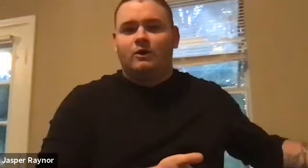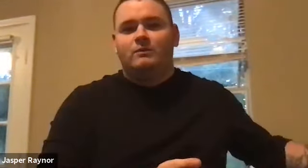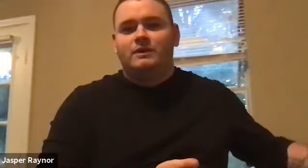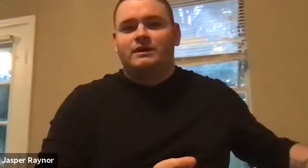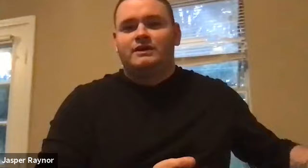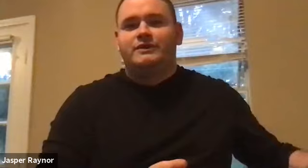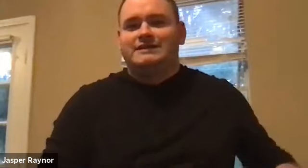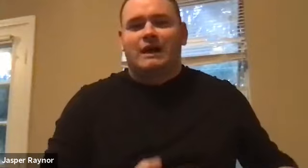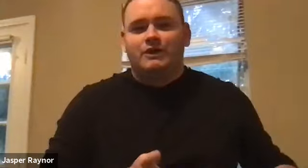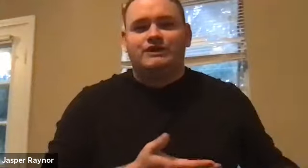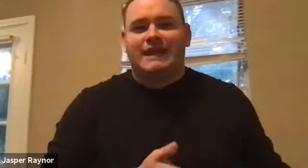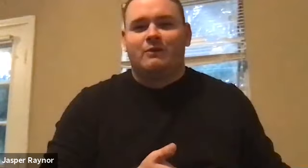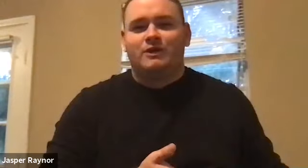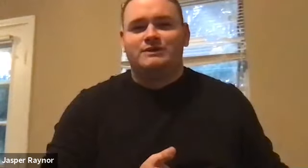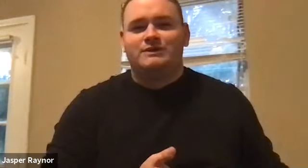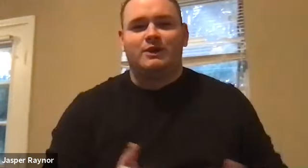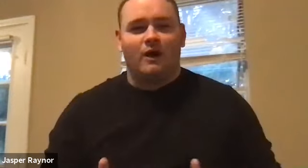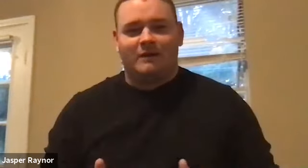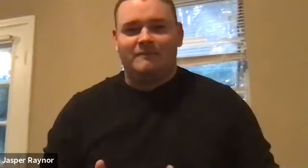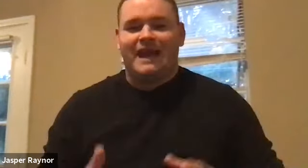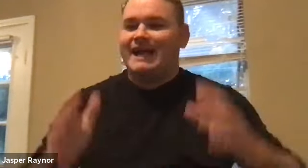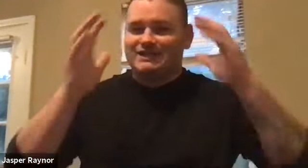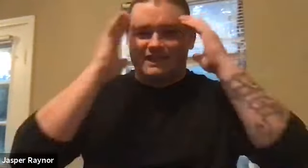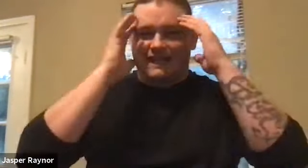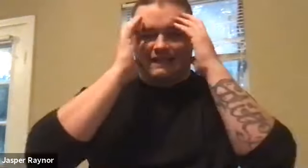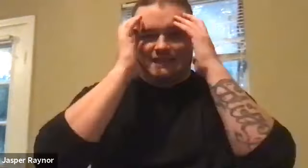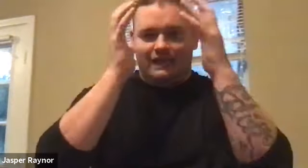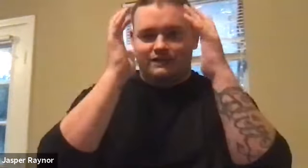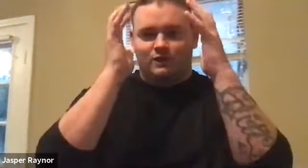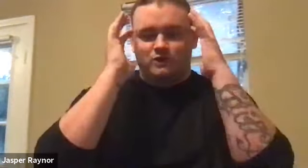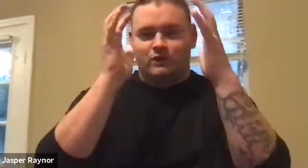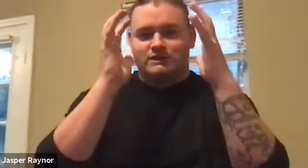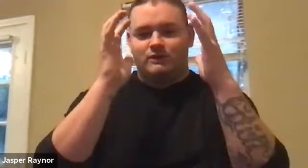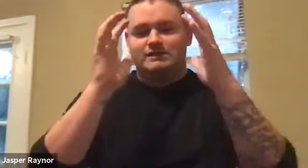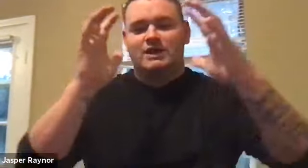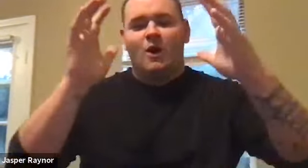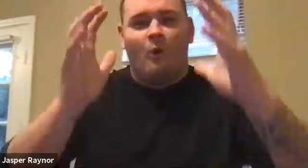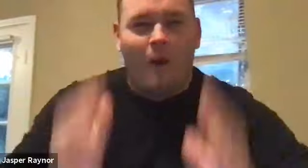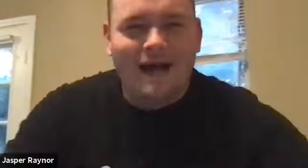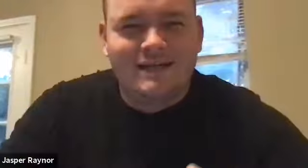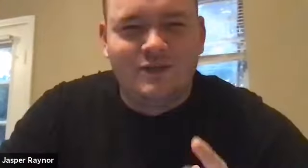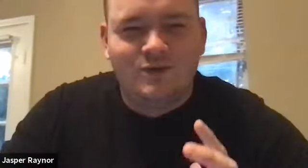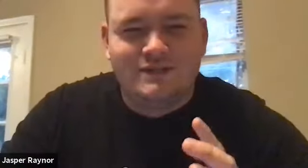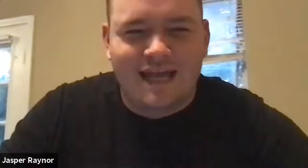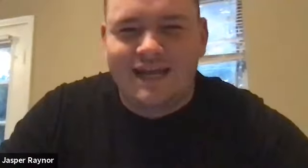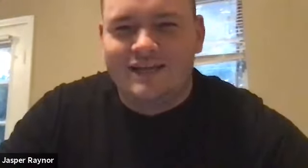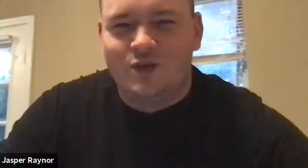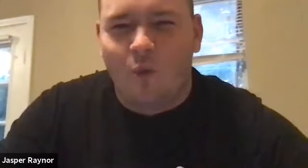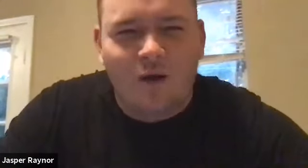home. That's not what you're saying when you say you're welcome. I actually got a like psychological twist on it. Why do you say you're